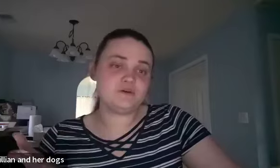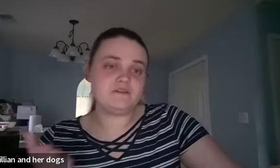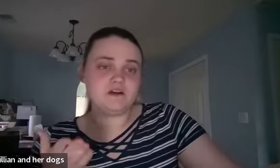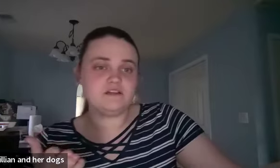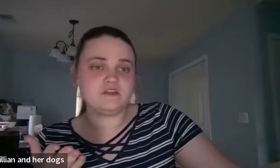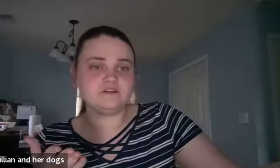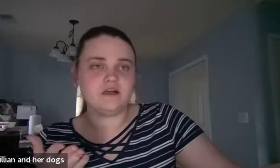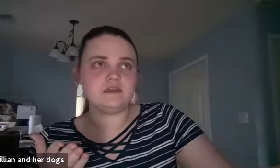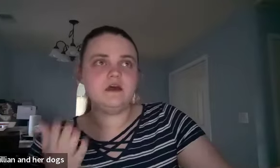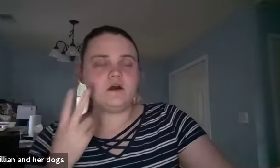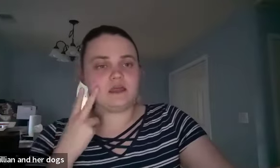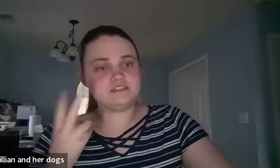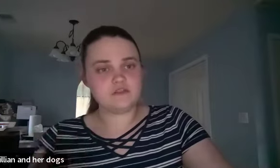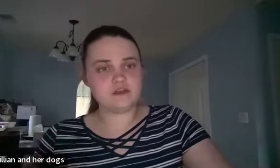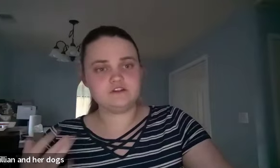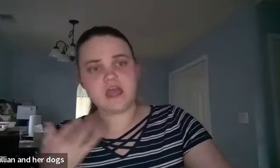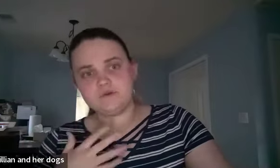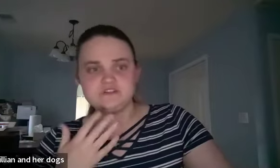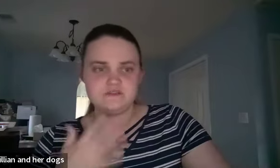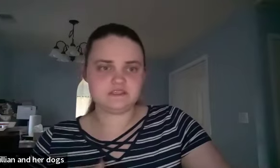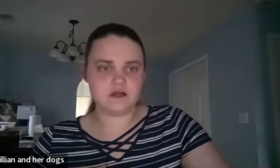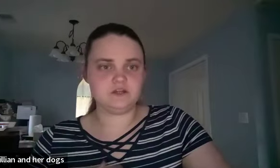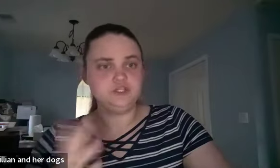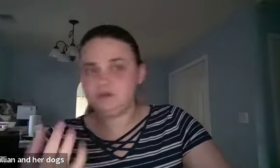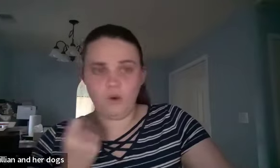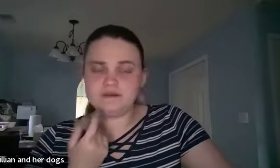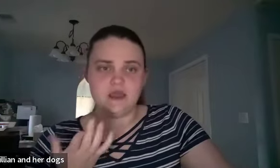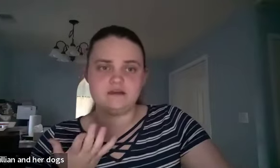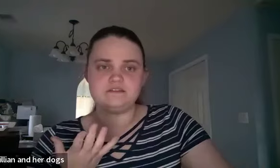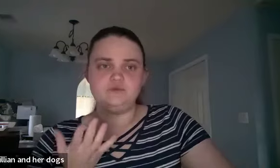do have a color that you're like, okay, I saw the colors, how would you sign this color? You can always ask. Like